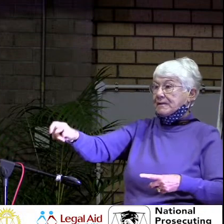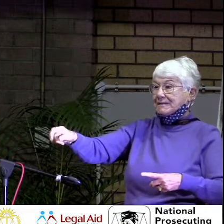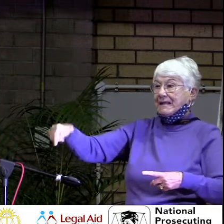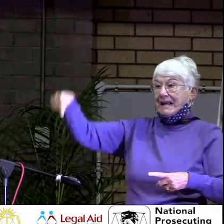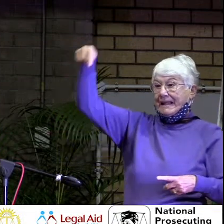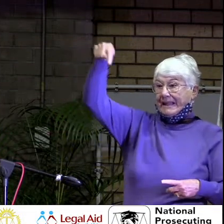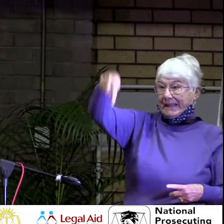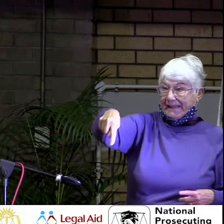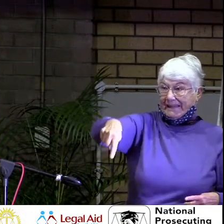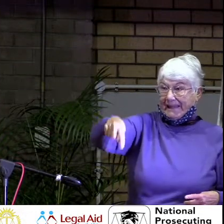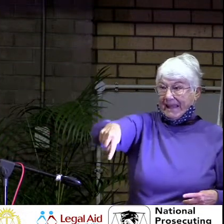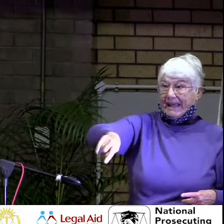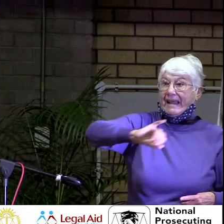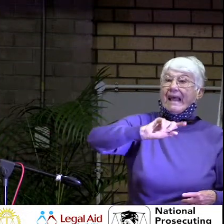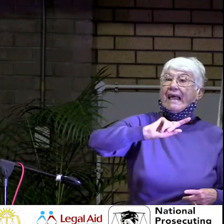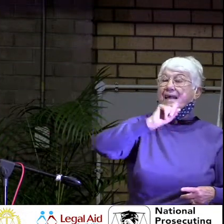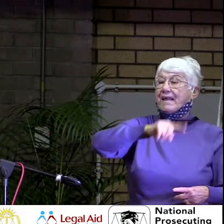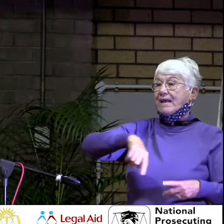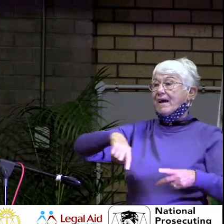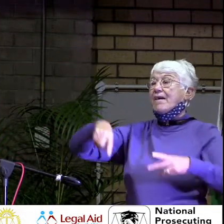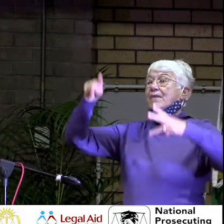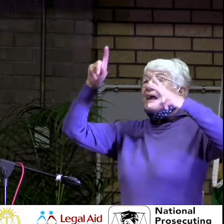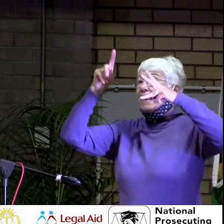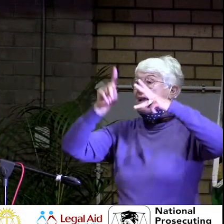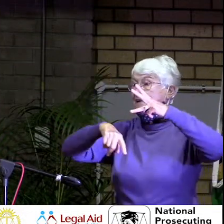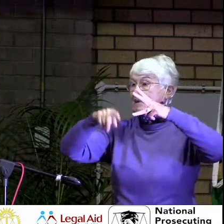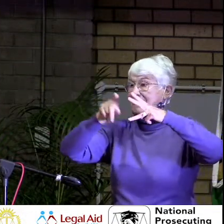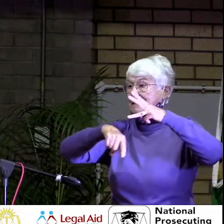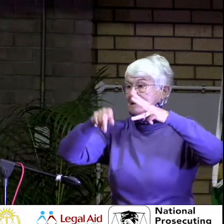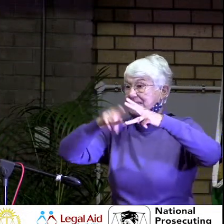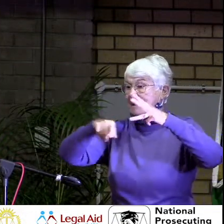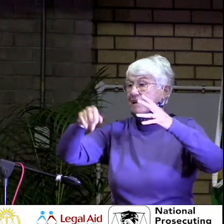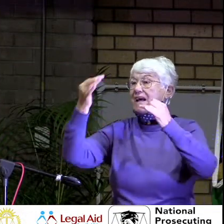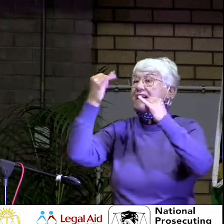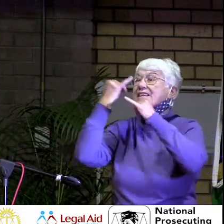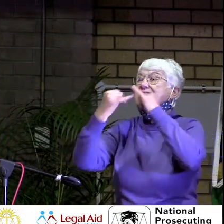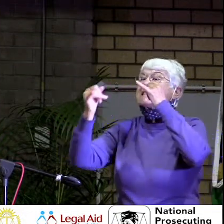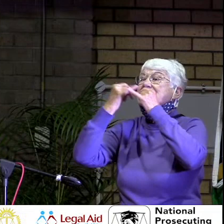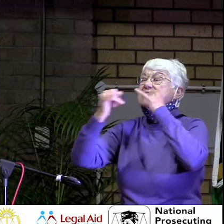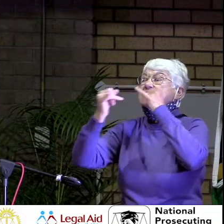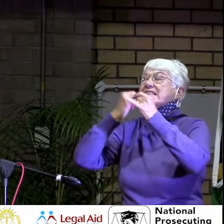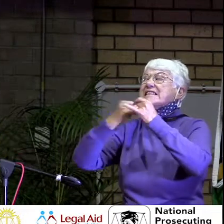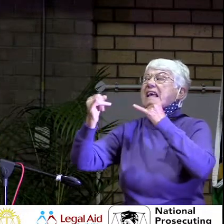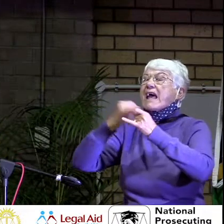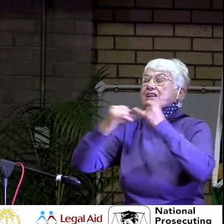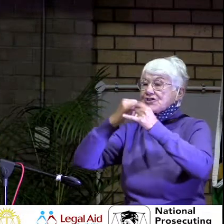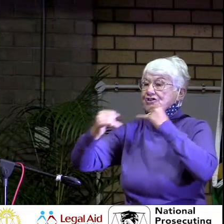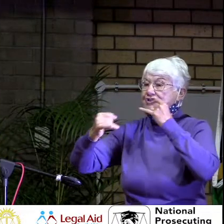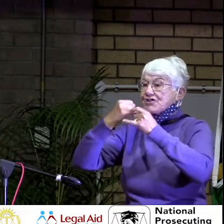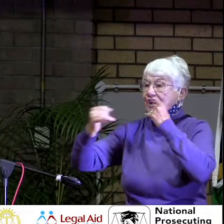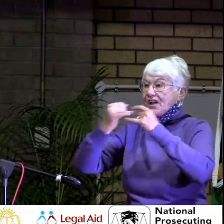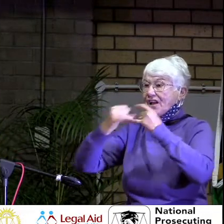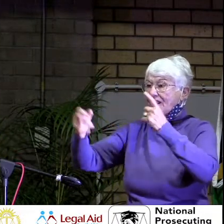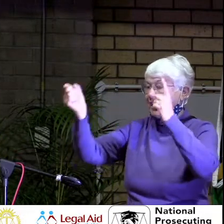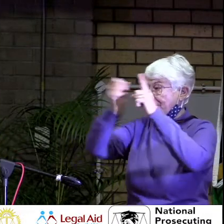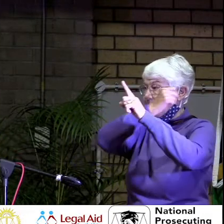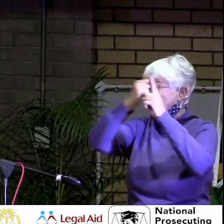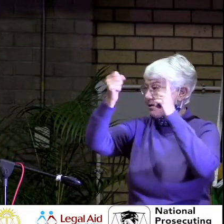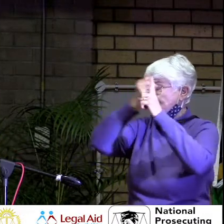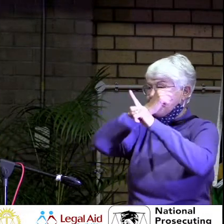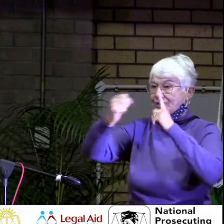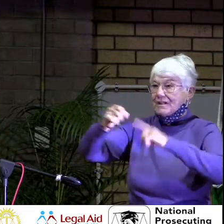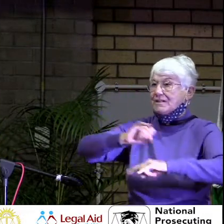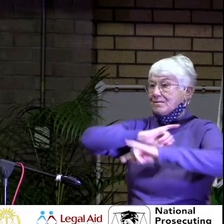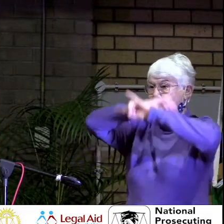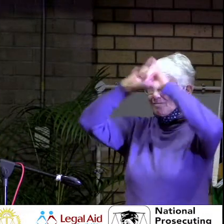It's number 3 on the list for sexual offences, and also the highest in the Western Cape.